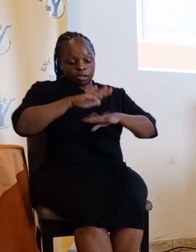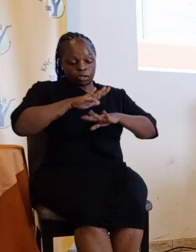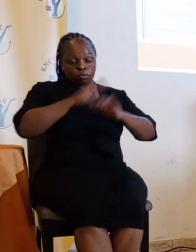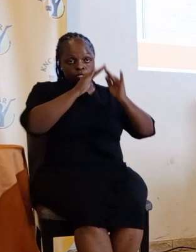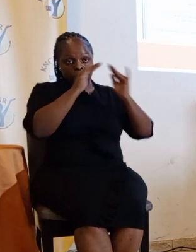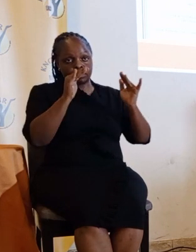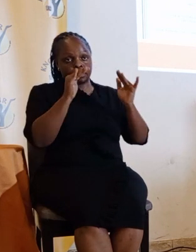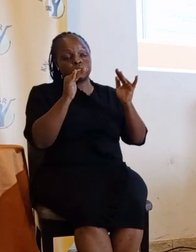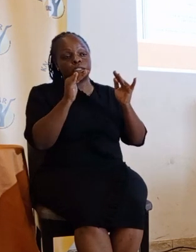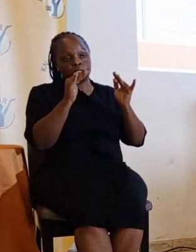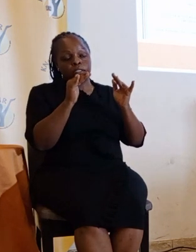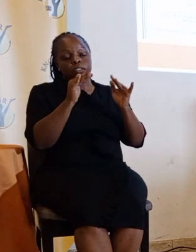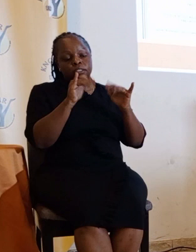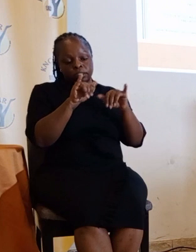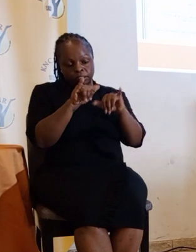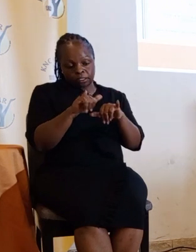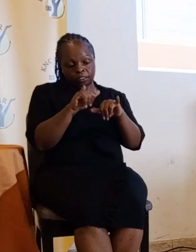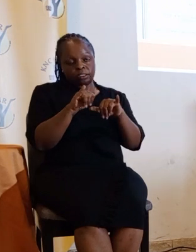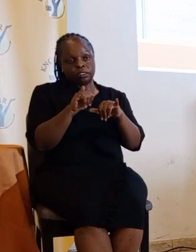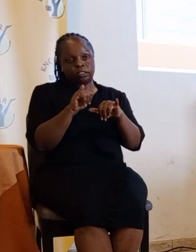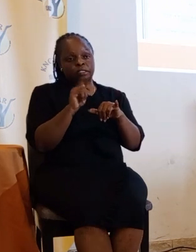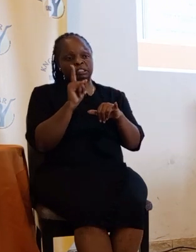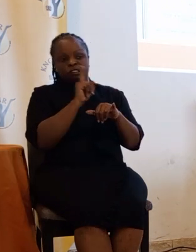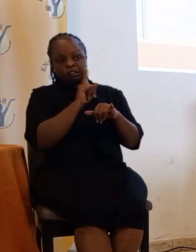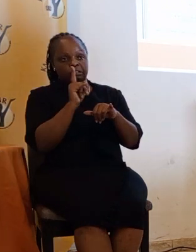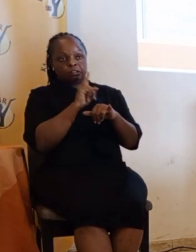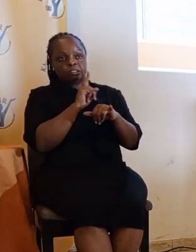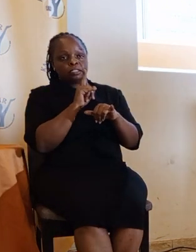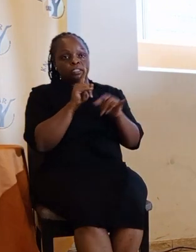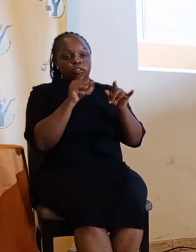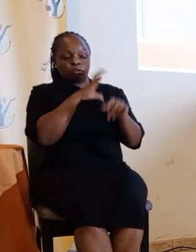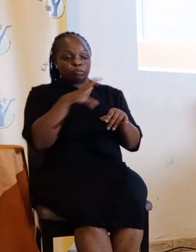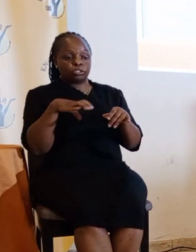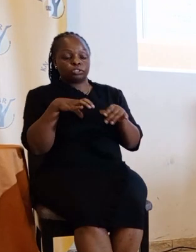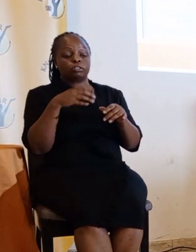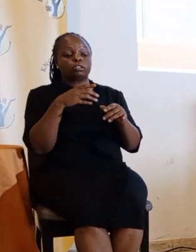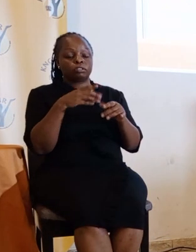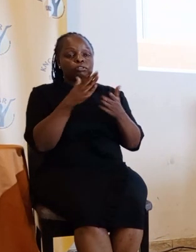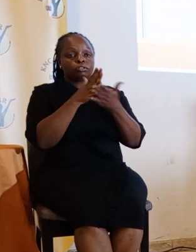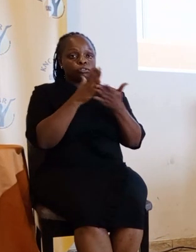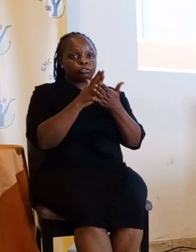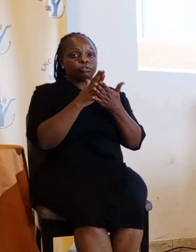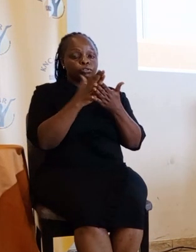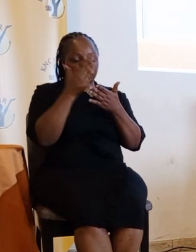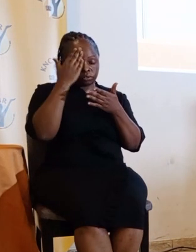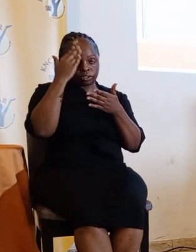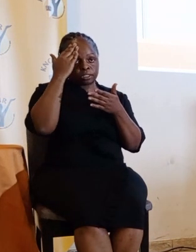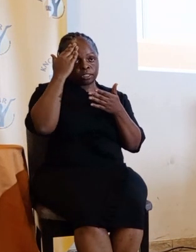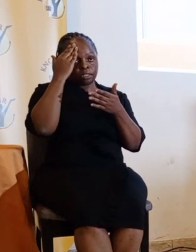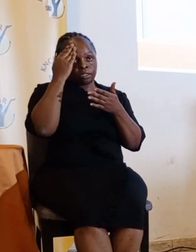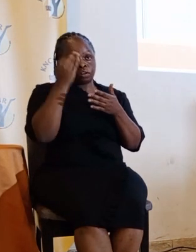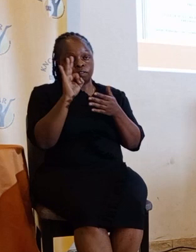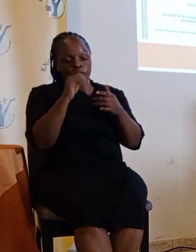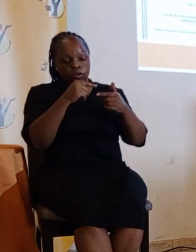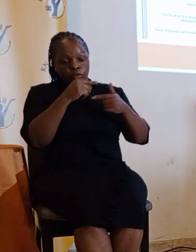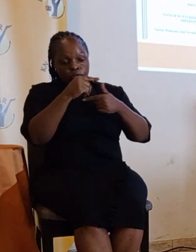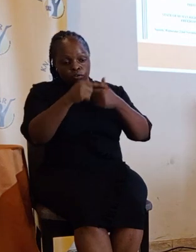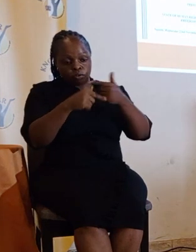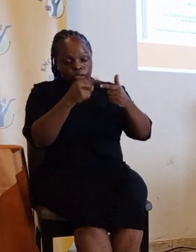housing, therefore, still remains a mirage. The Commission, however, takes cognizance of the